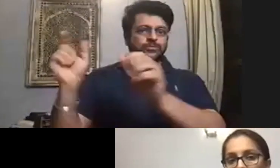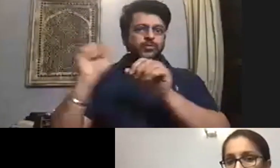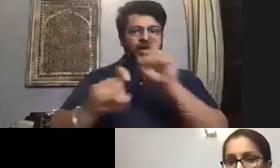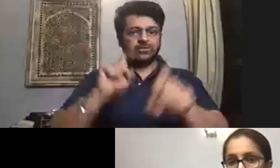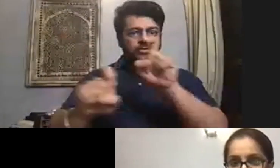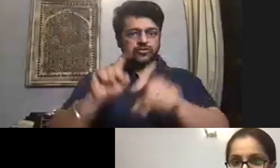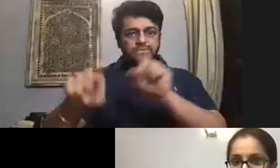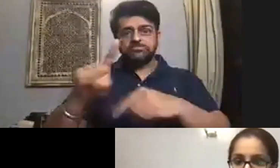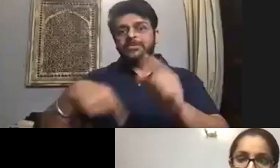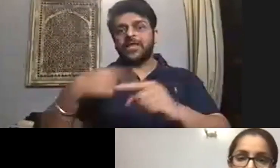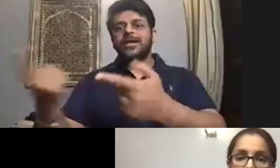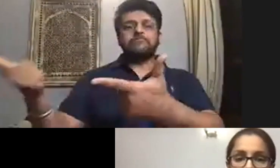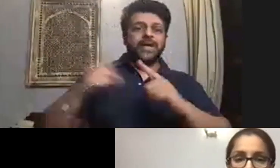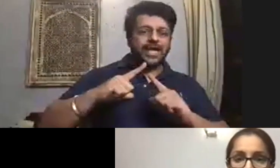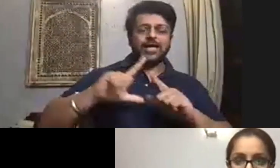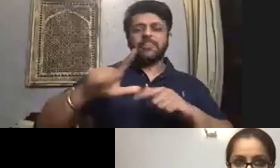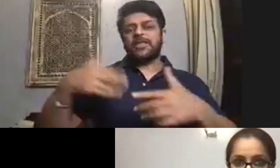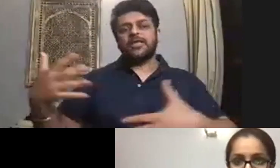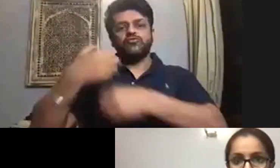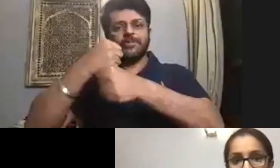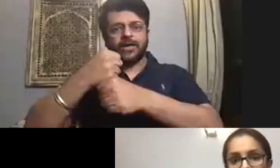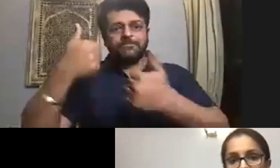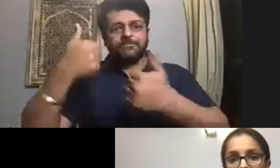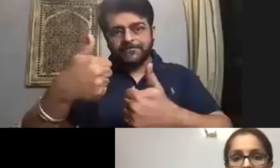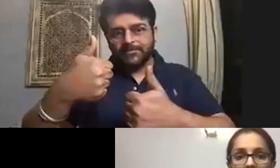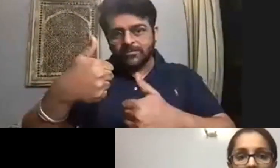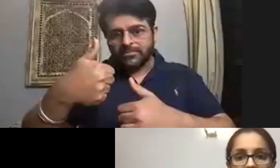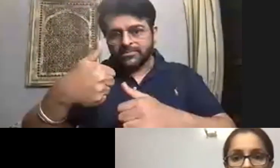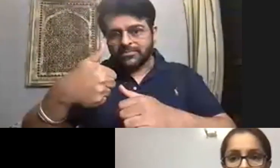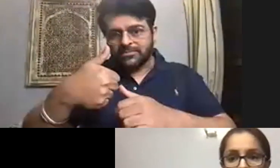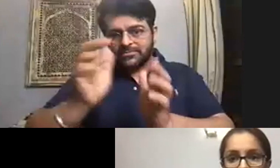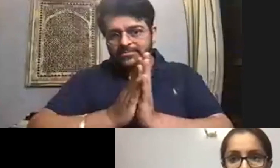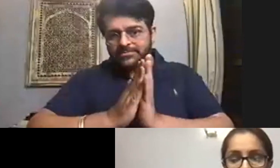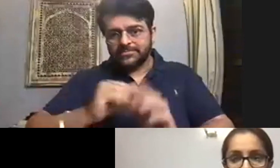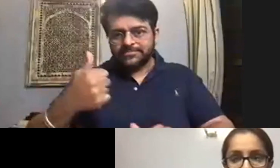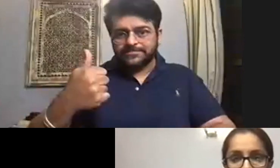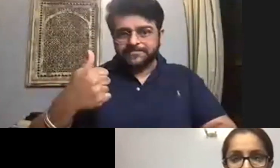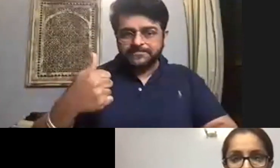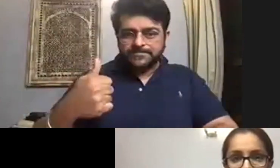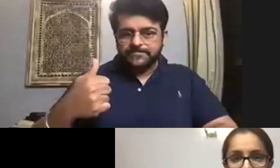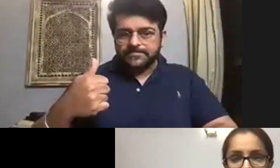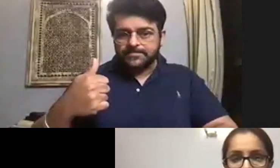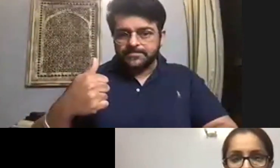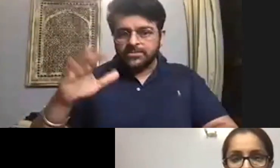we will open the floor to the community to ask you questions. And then that's how we will take it forward.